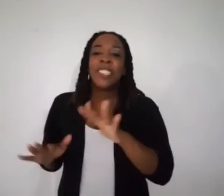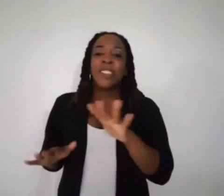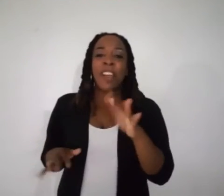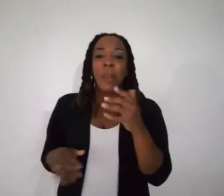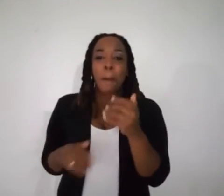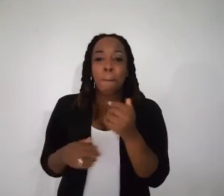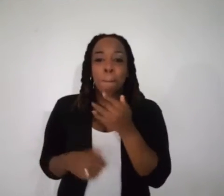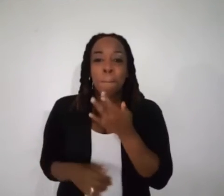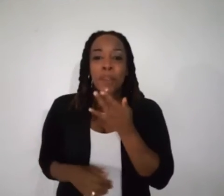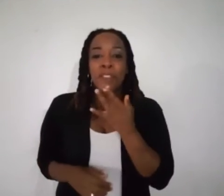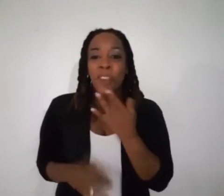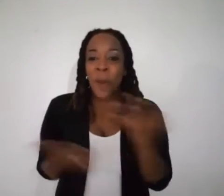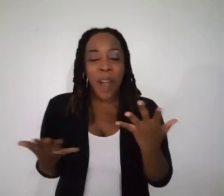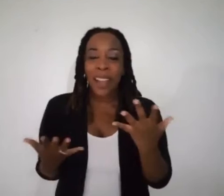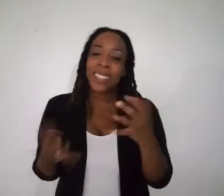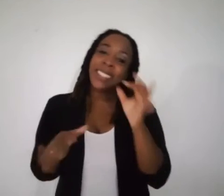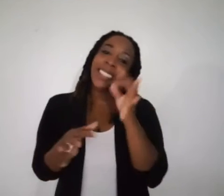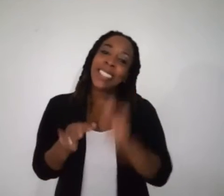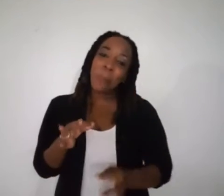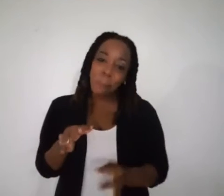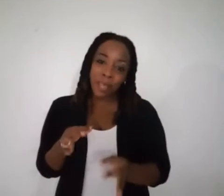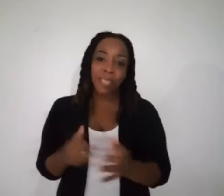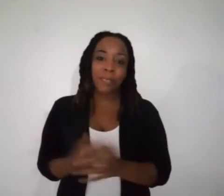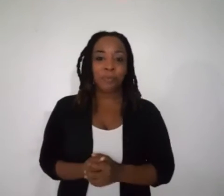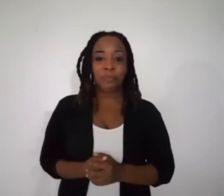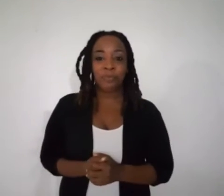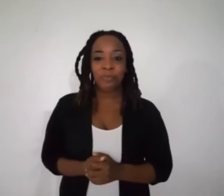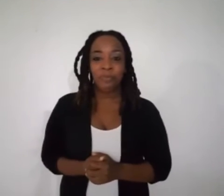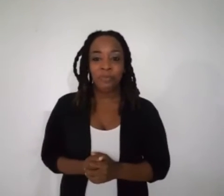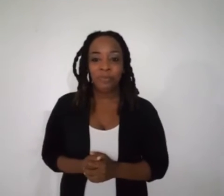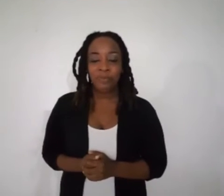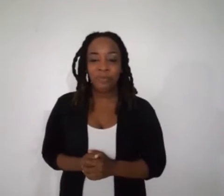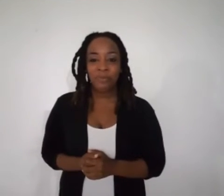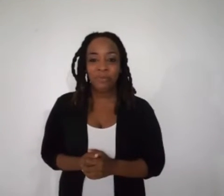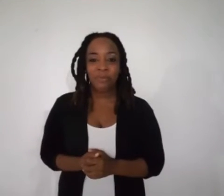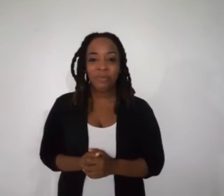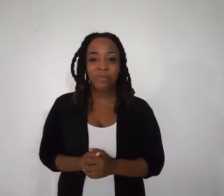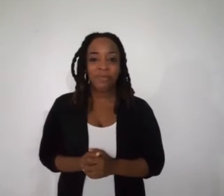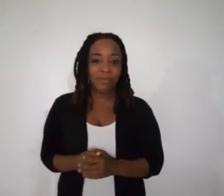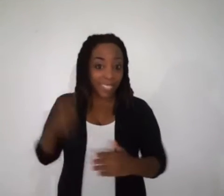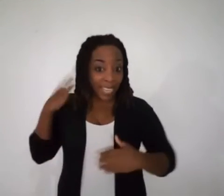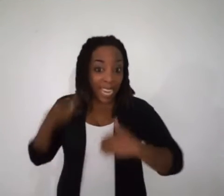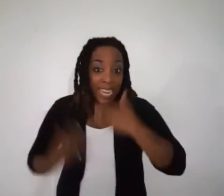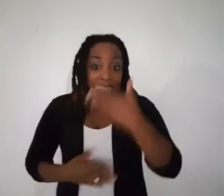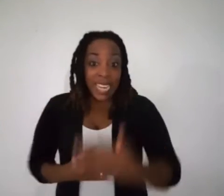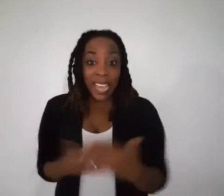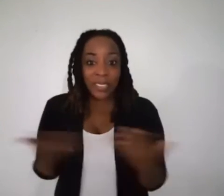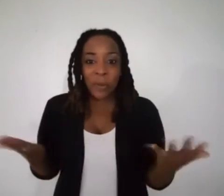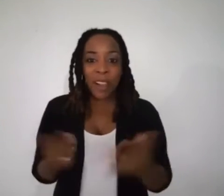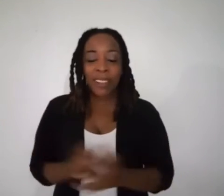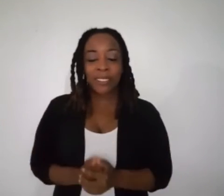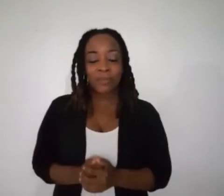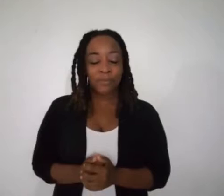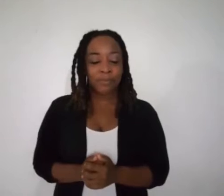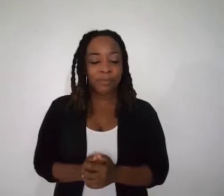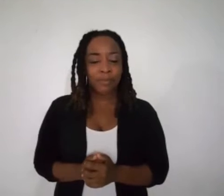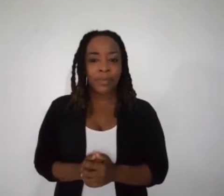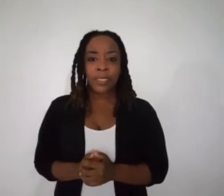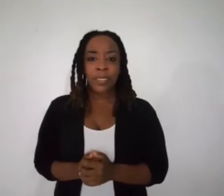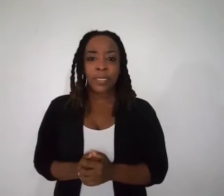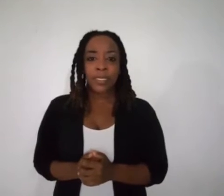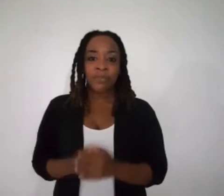answered while they move on to something else. The next thing is that you need to know what your child's